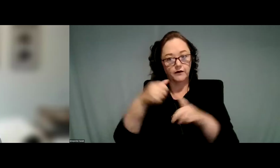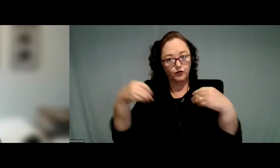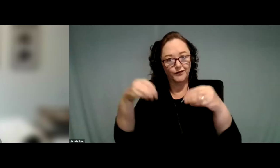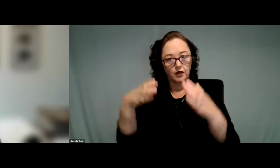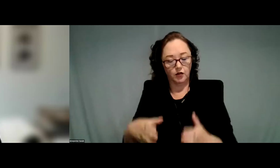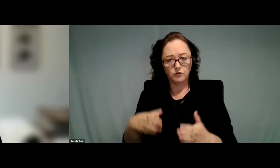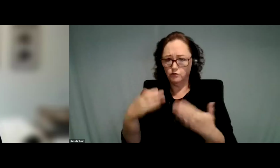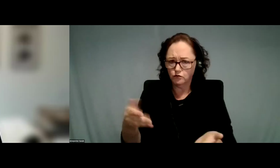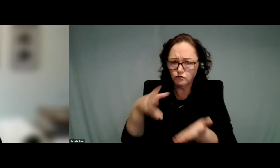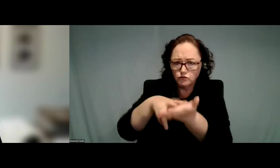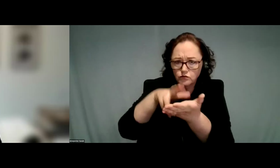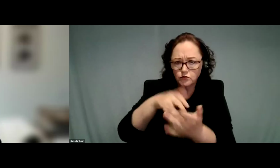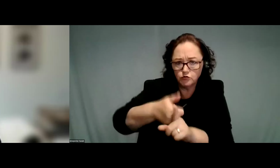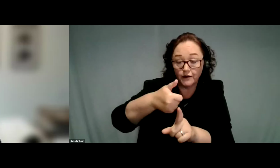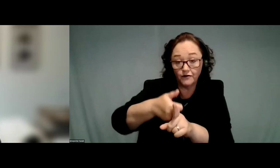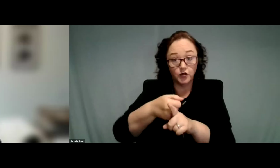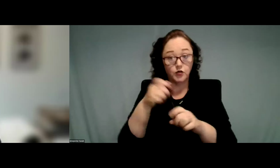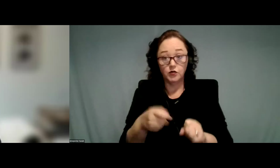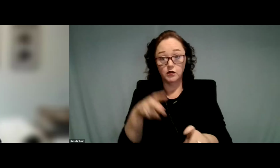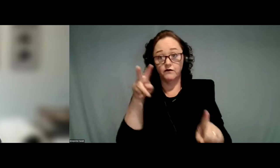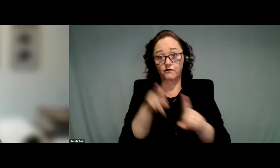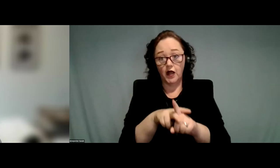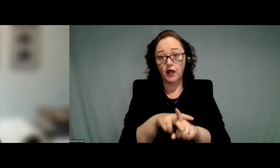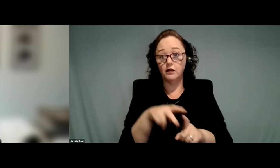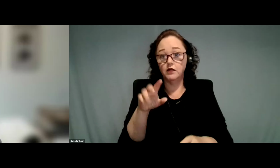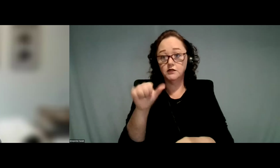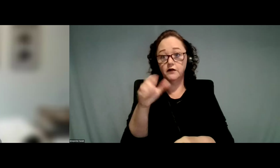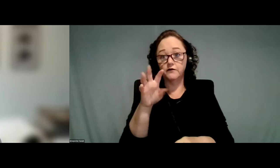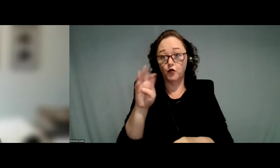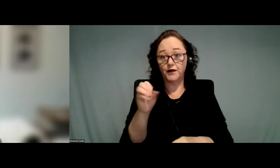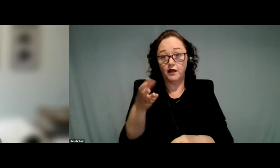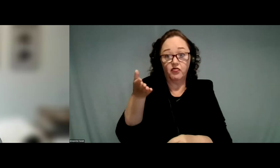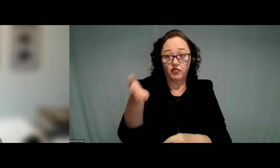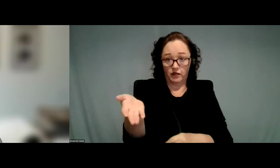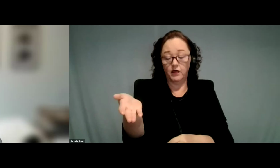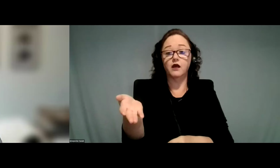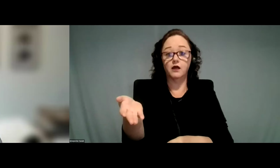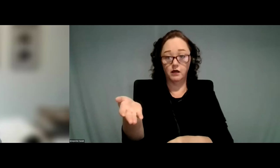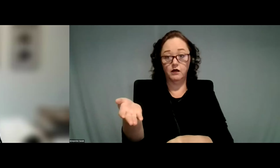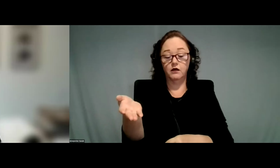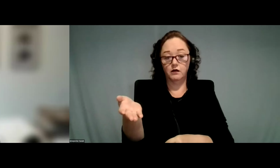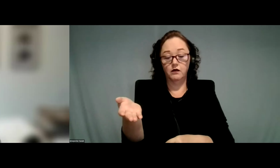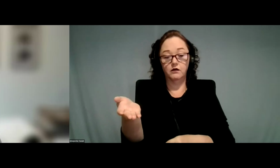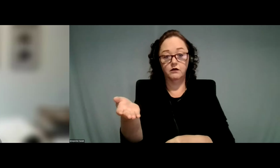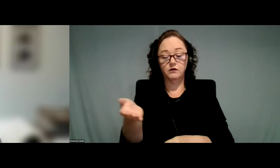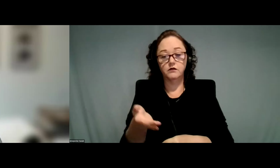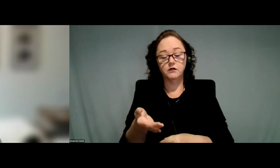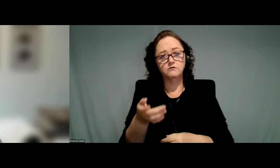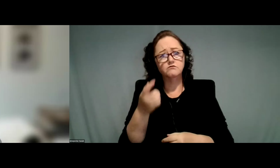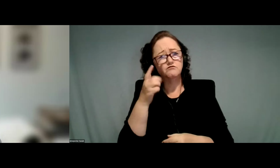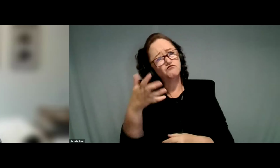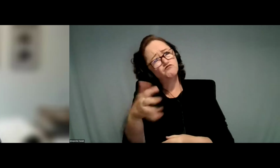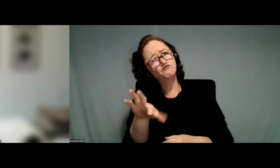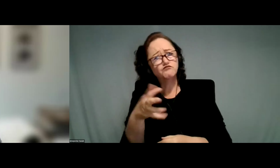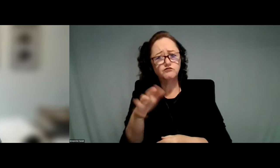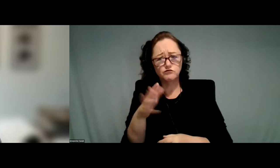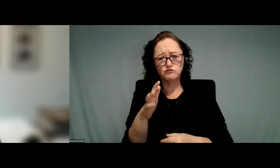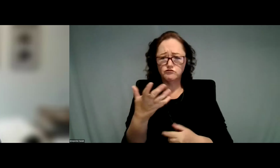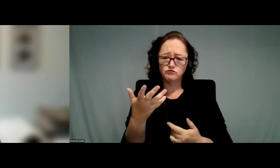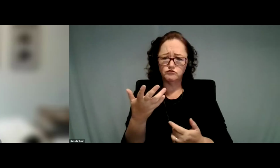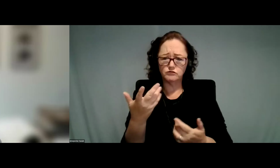and you can file your tax returns electronically there too. And it is relatively, I would say, relatively user-friendly for a